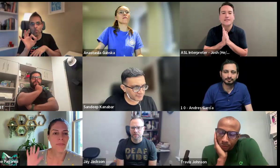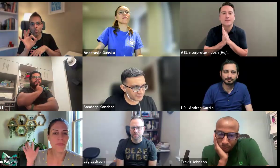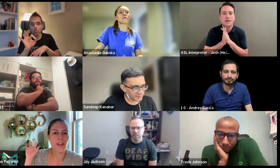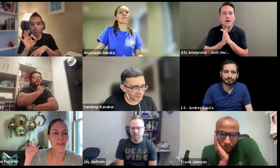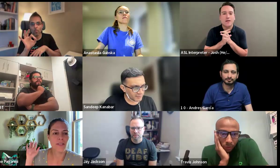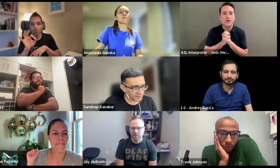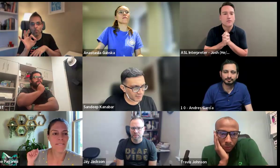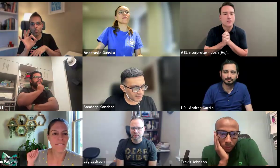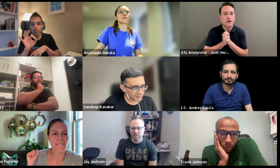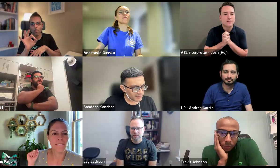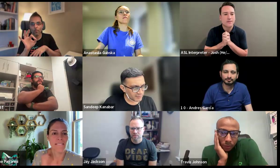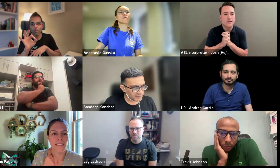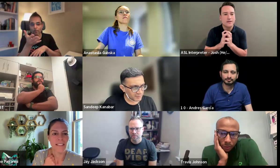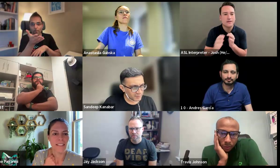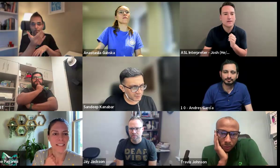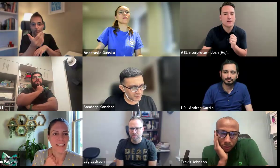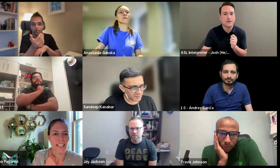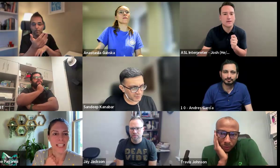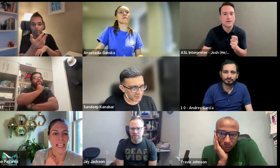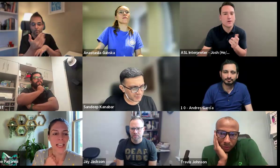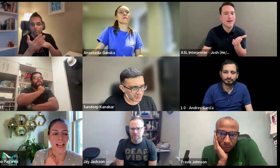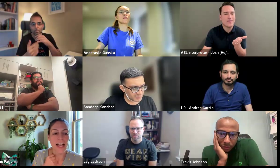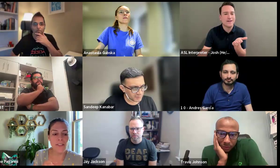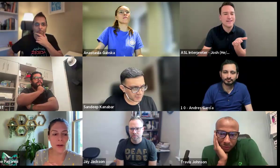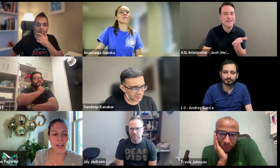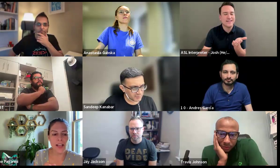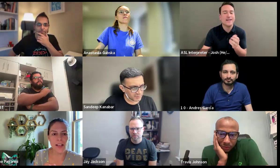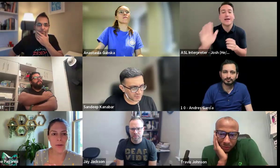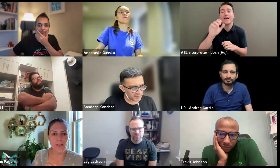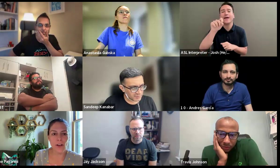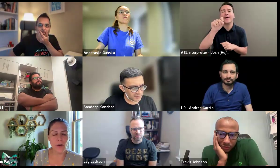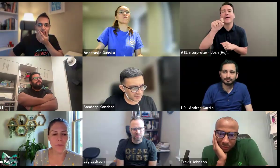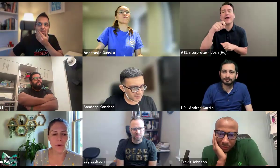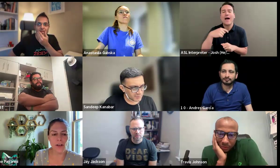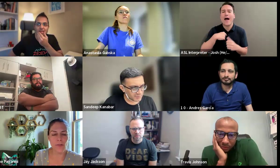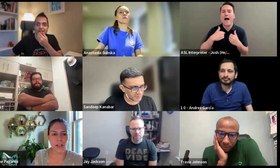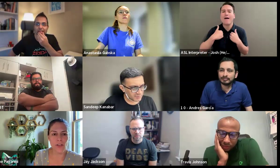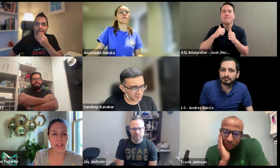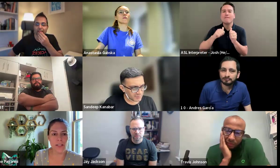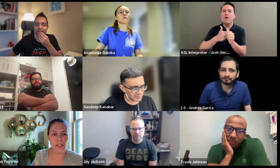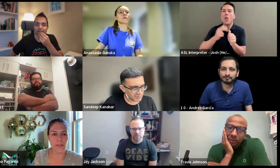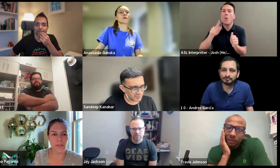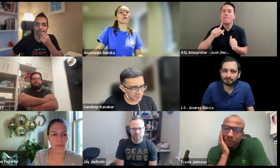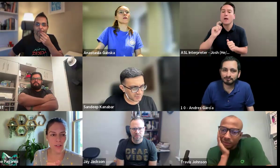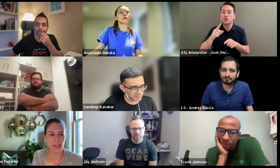This is Milad. Oh, did you have something? Yeah, I have a question, a follow-up for Andres, if that's okay.